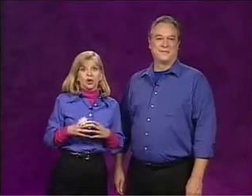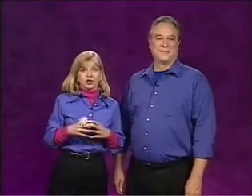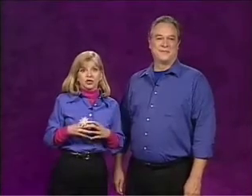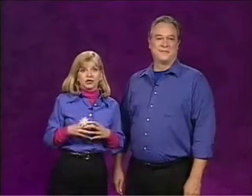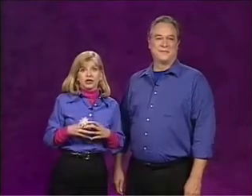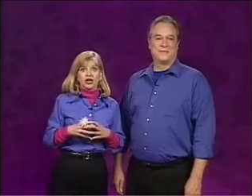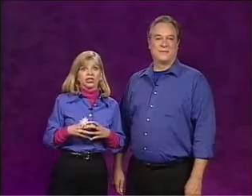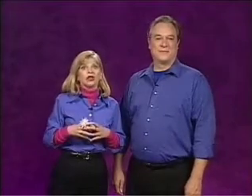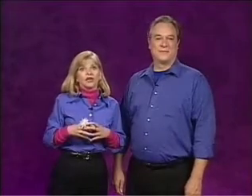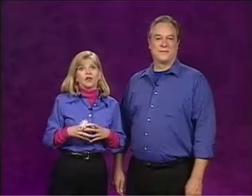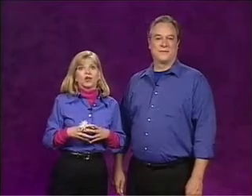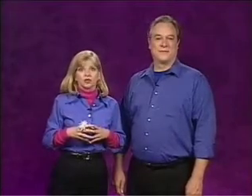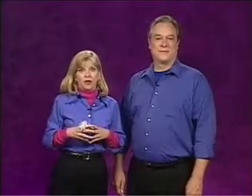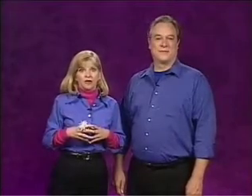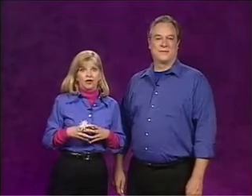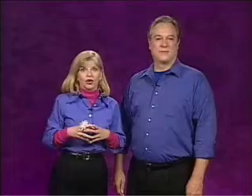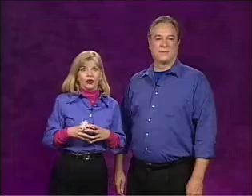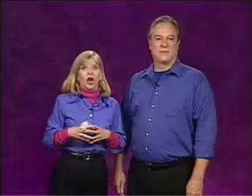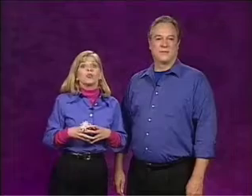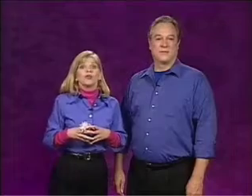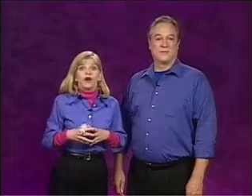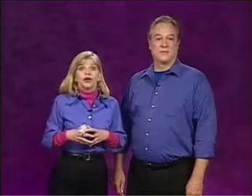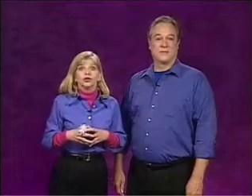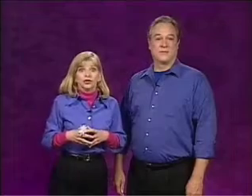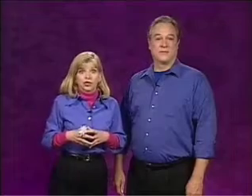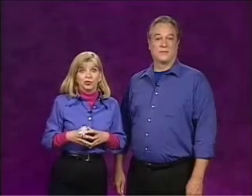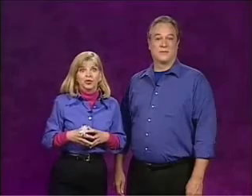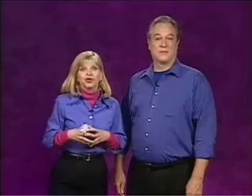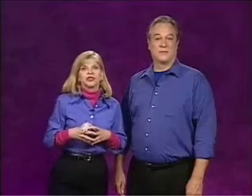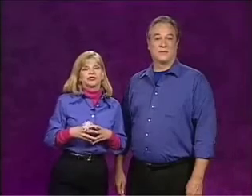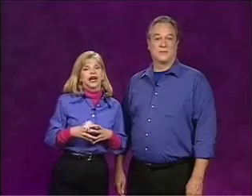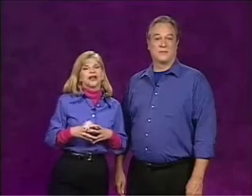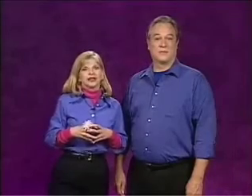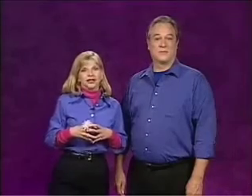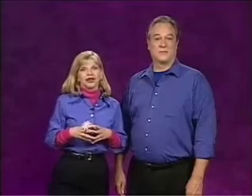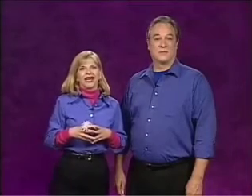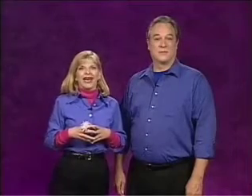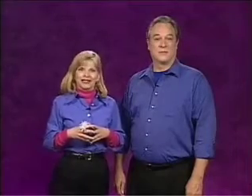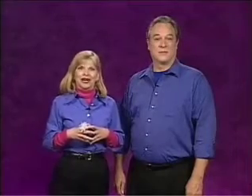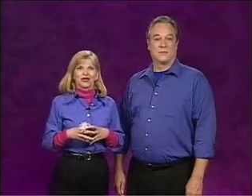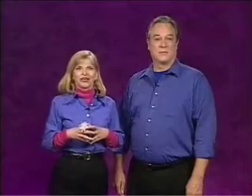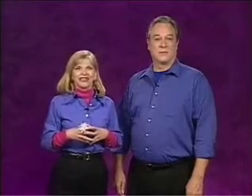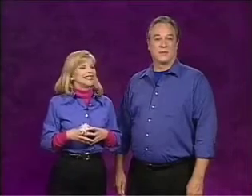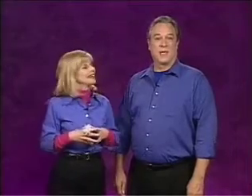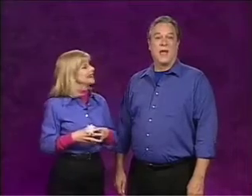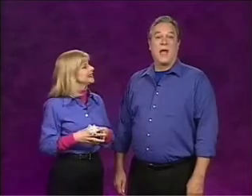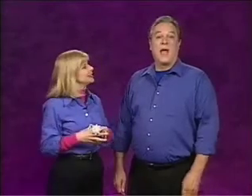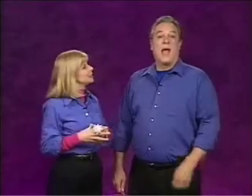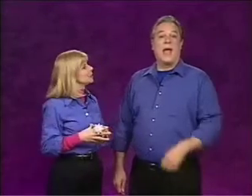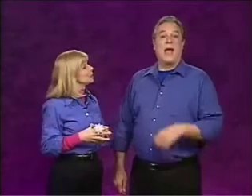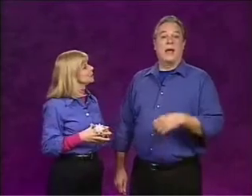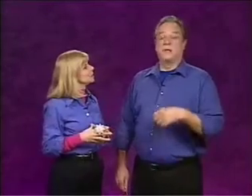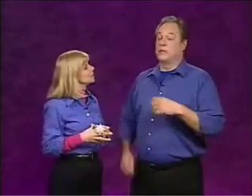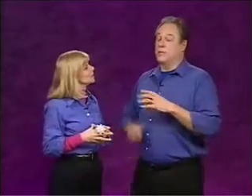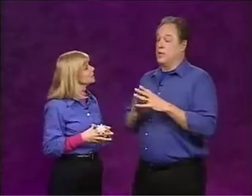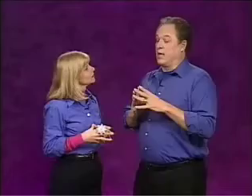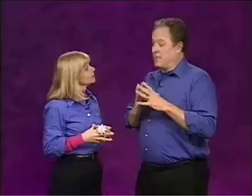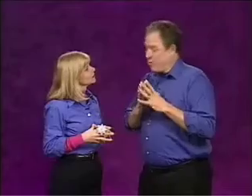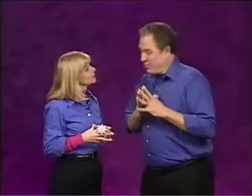own association if it works better for you, provided you still produce the sign clearly and accurately. And if you wore a